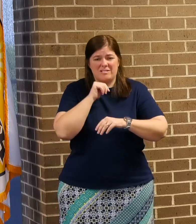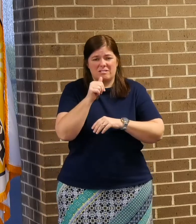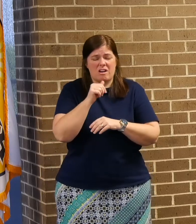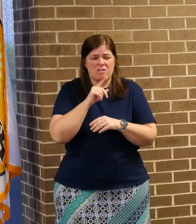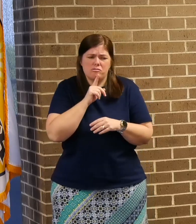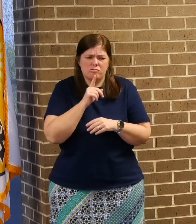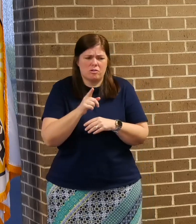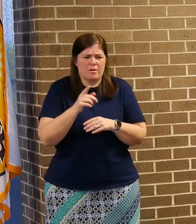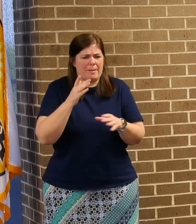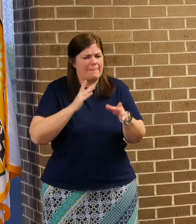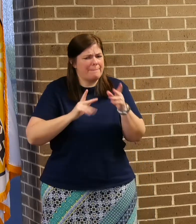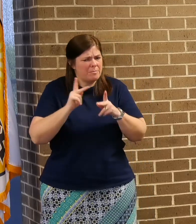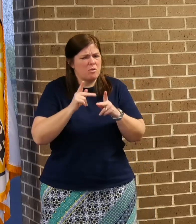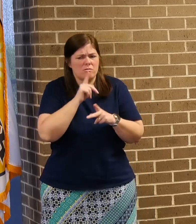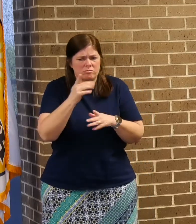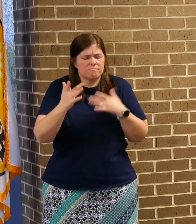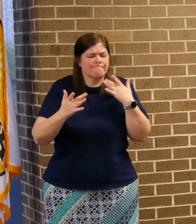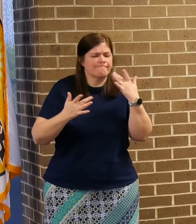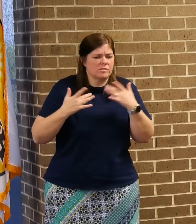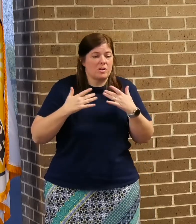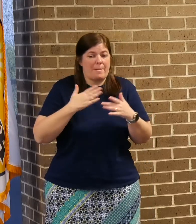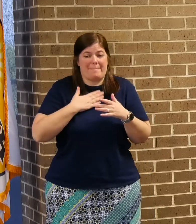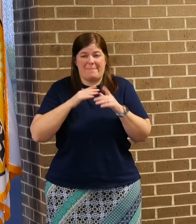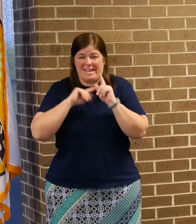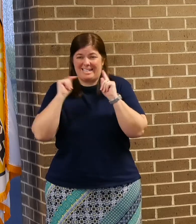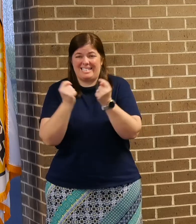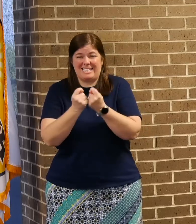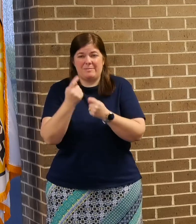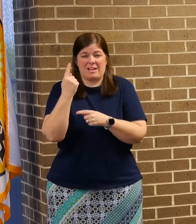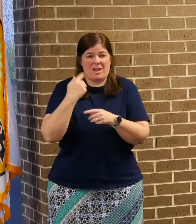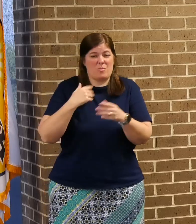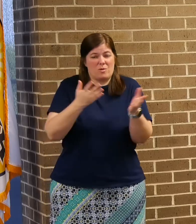are very concerned. My team and I wanted to bring a glimmer